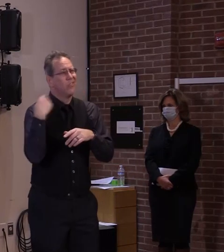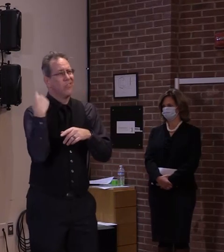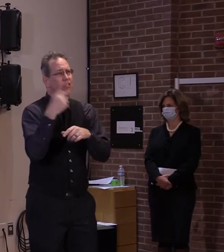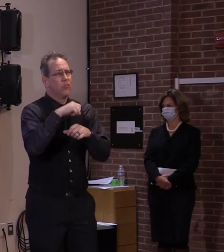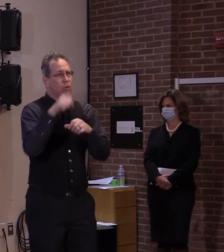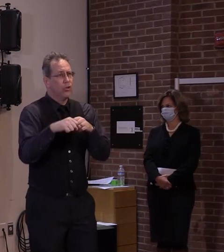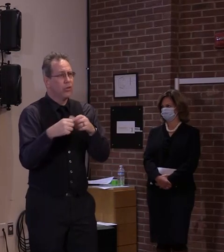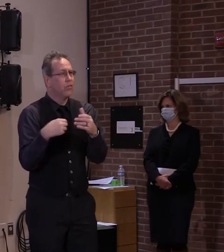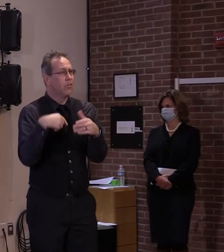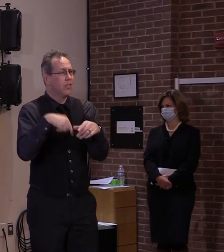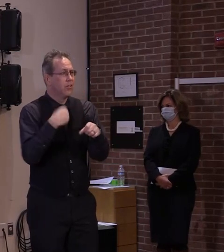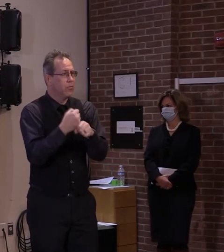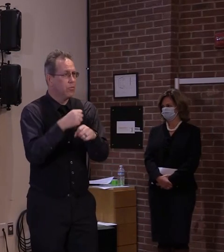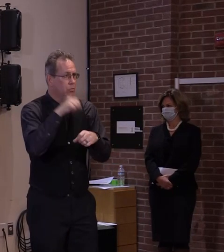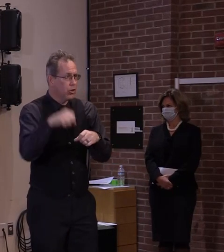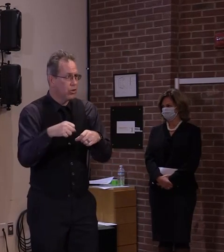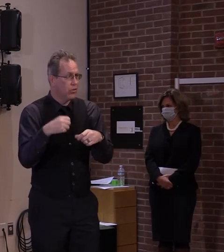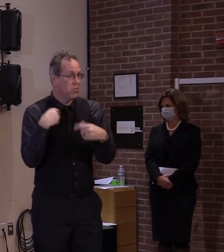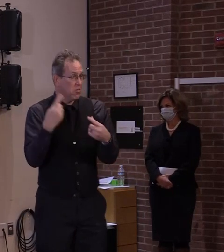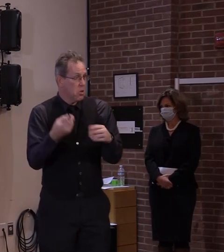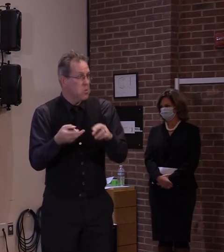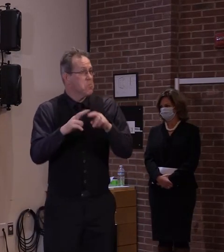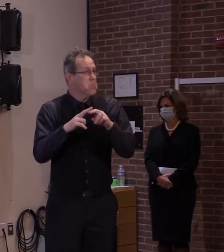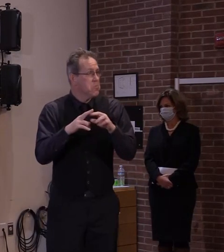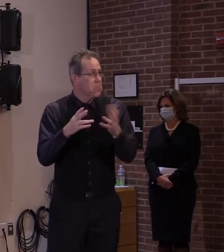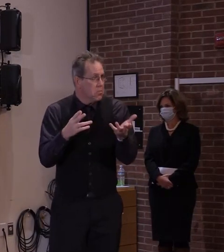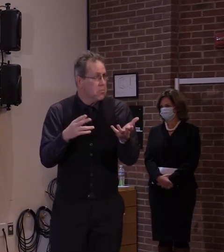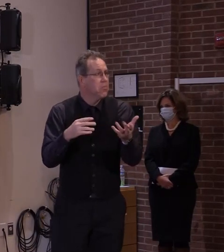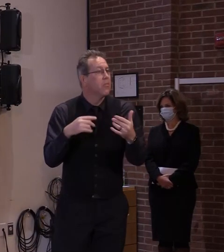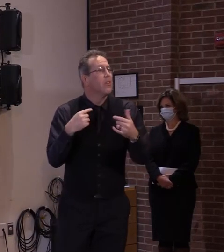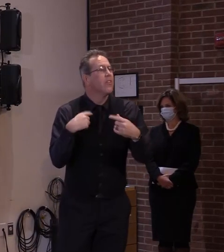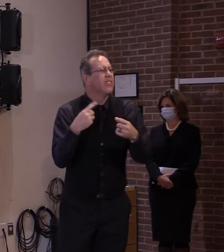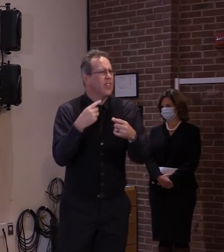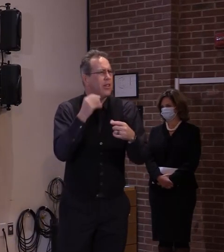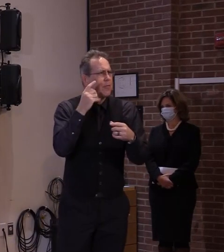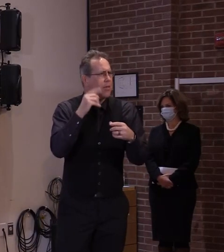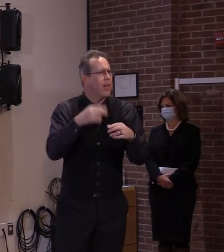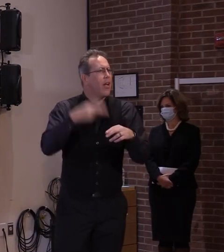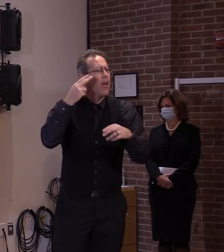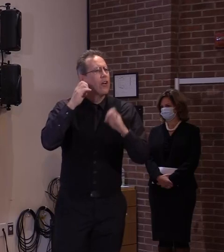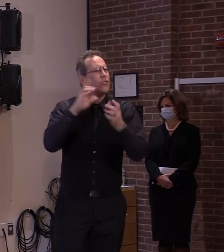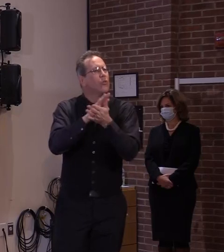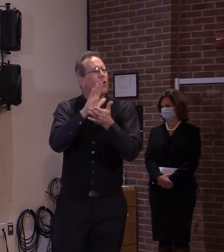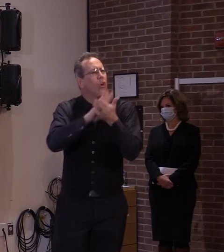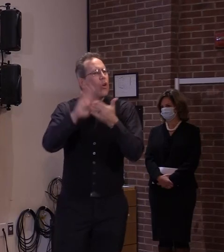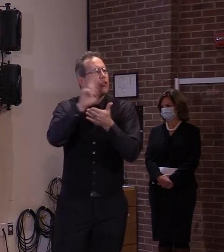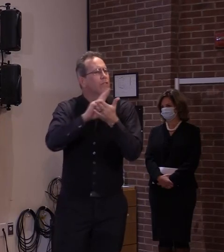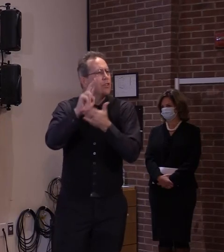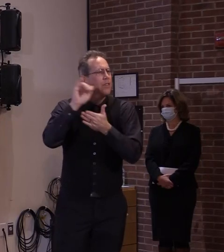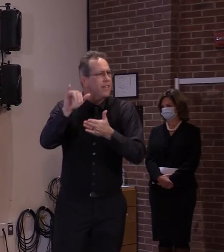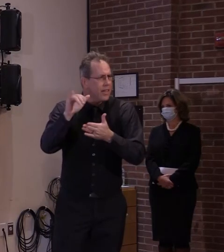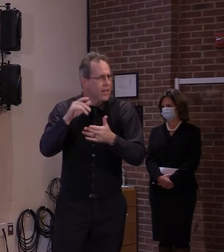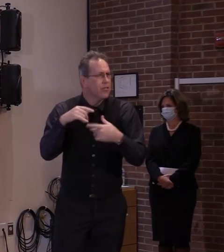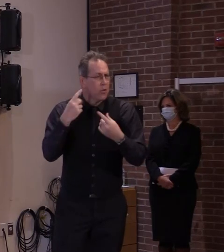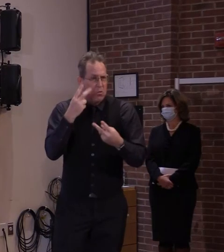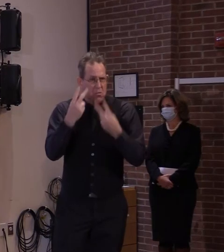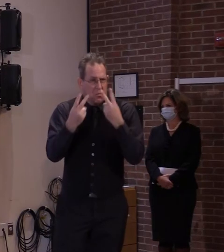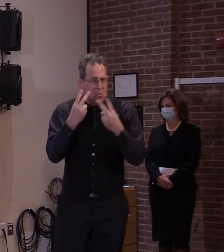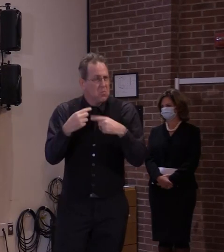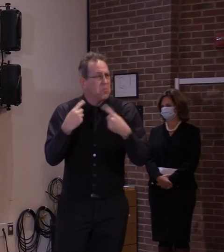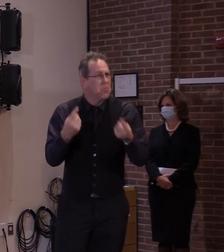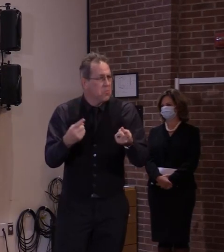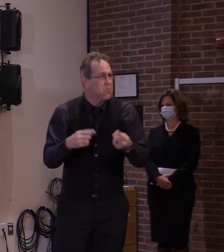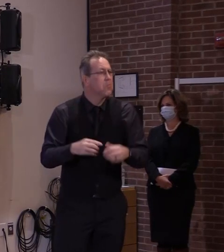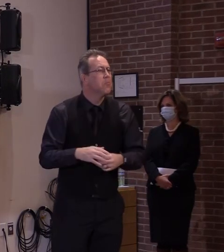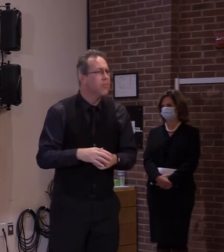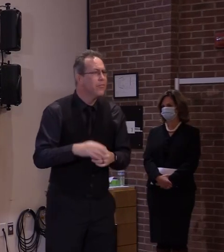reporting period for the fall semester. So just wanted to put a summary here of what was experienced in terms of higher education. You'll